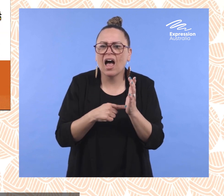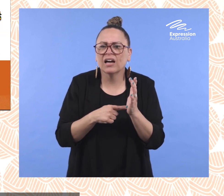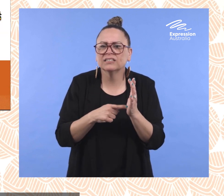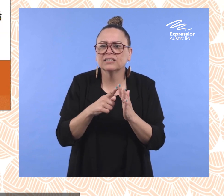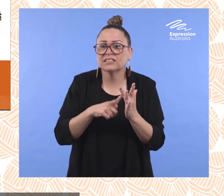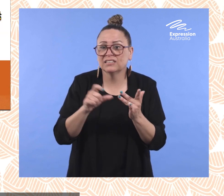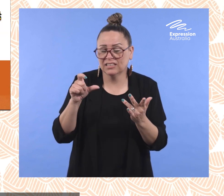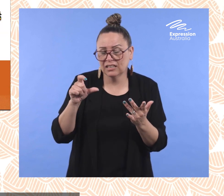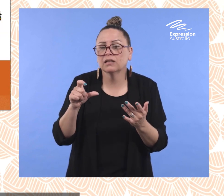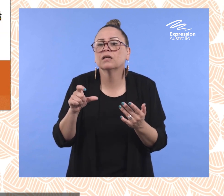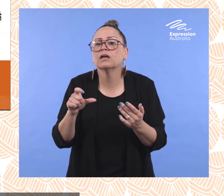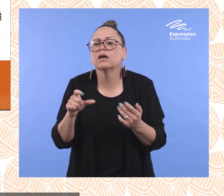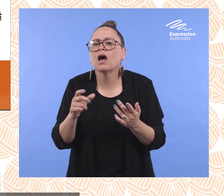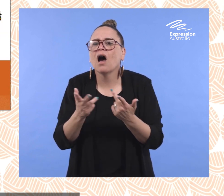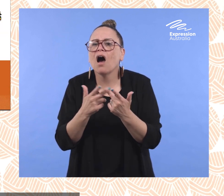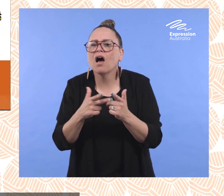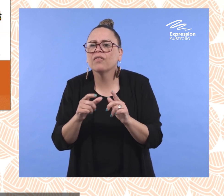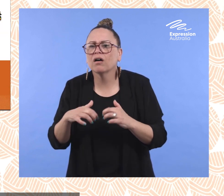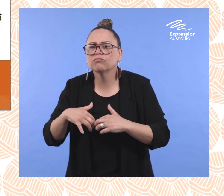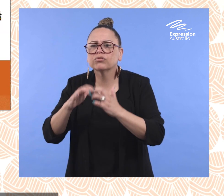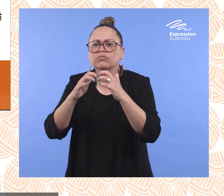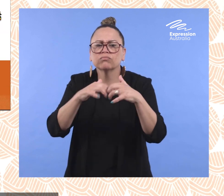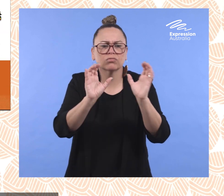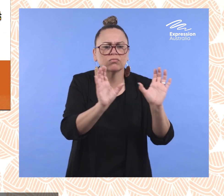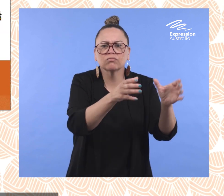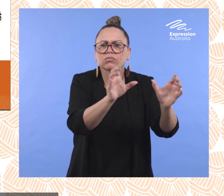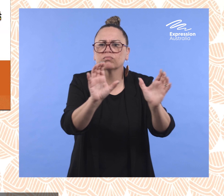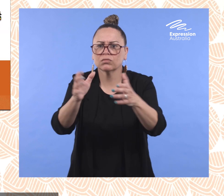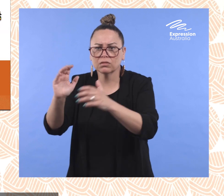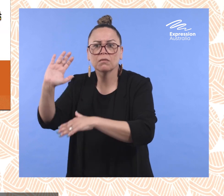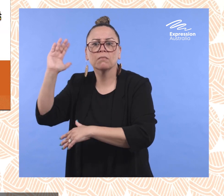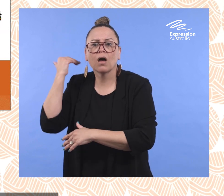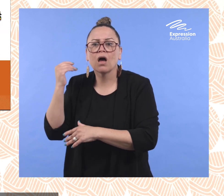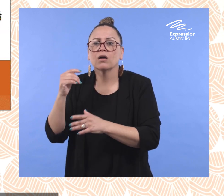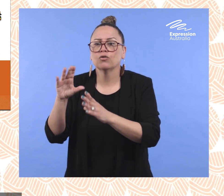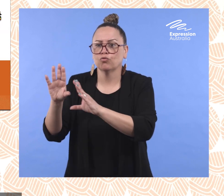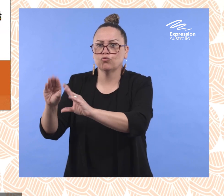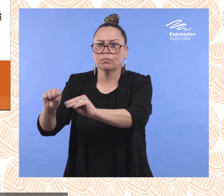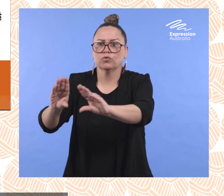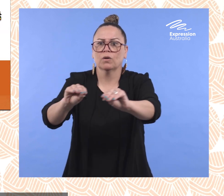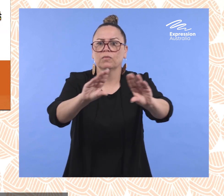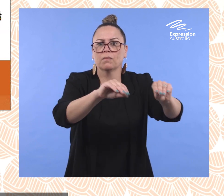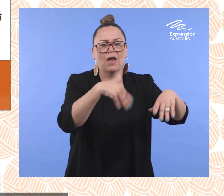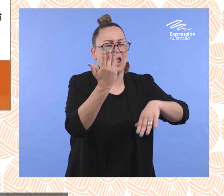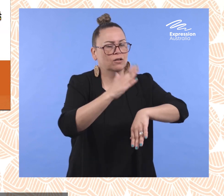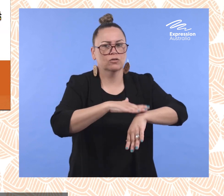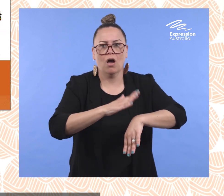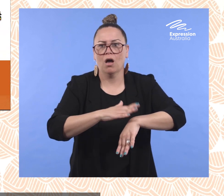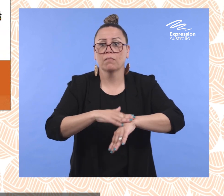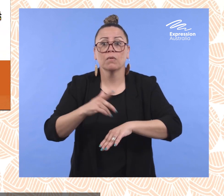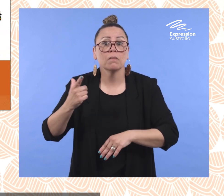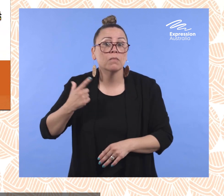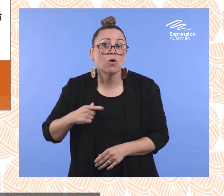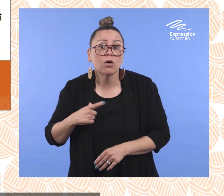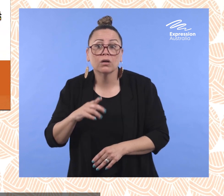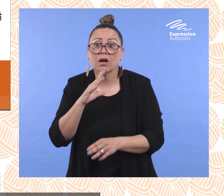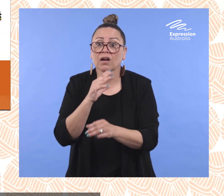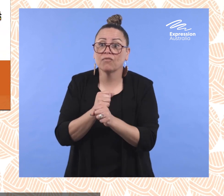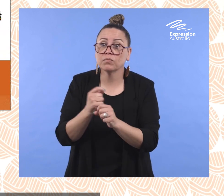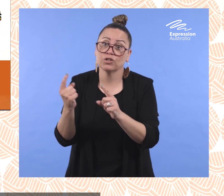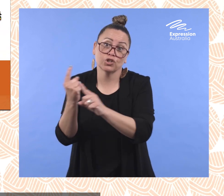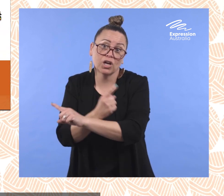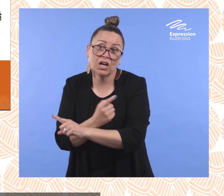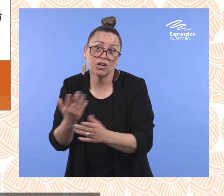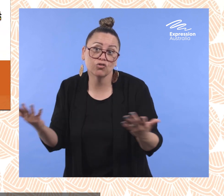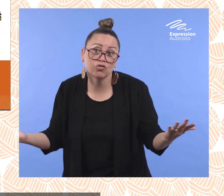ATSIC and all the forerunning bodies beforehand, in that they could be just removed at the change of